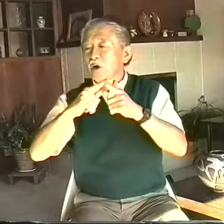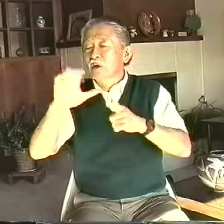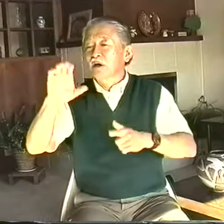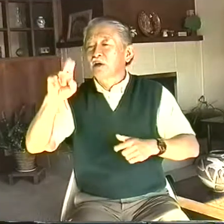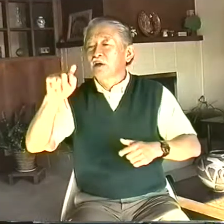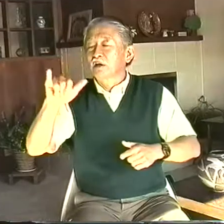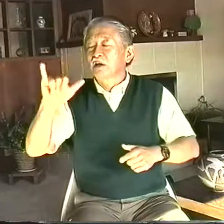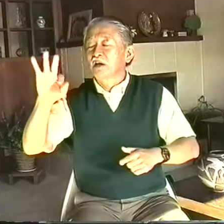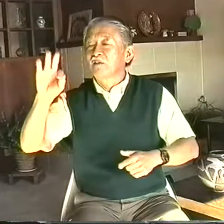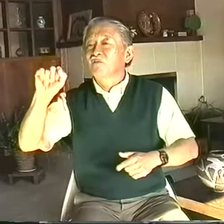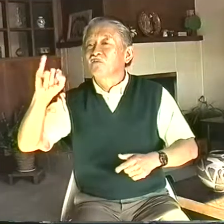came out,